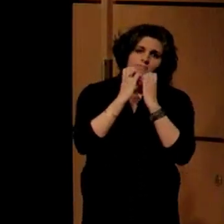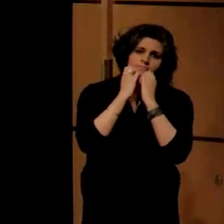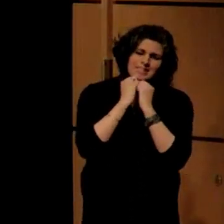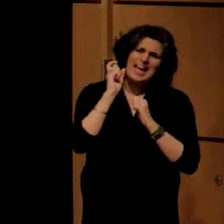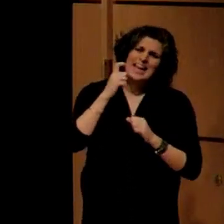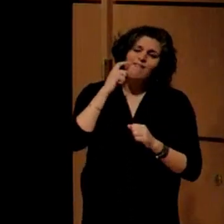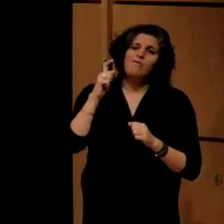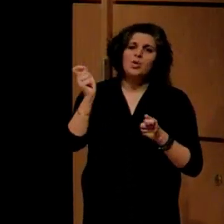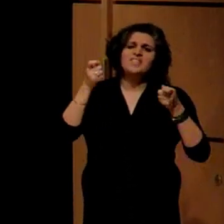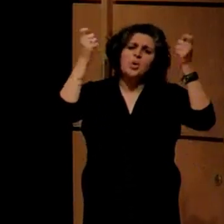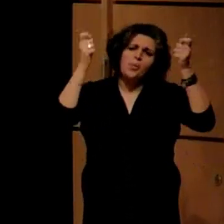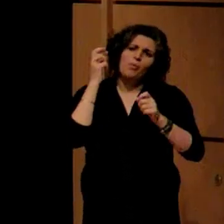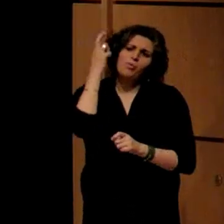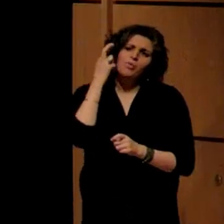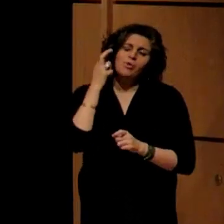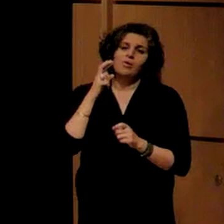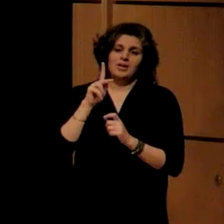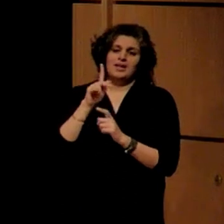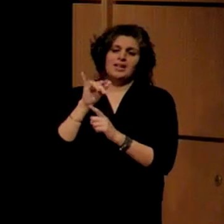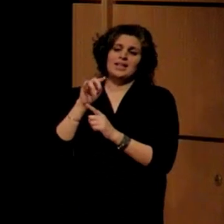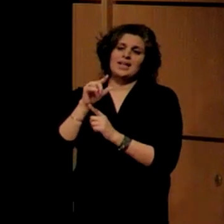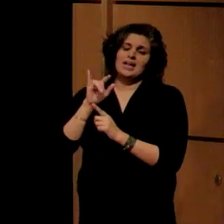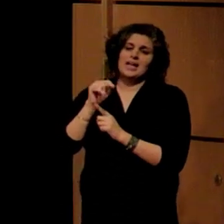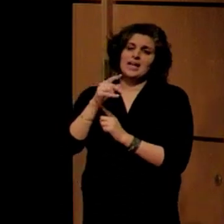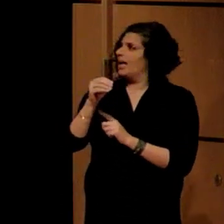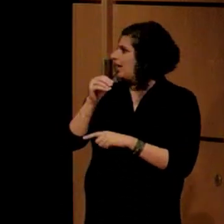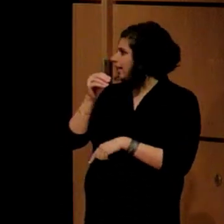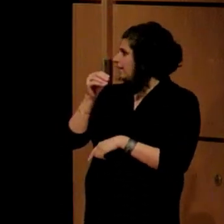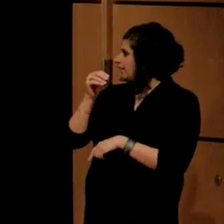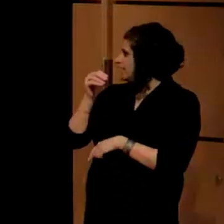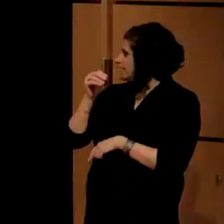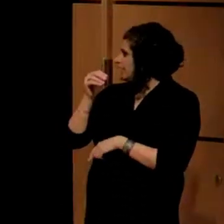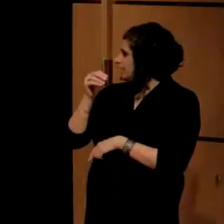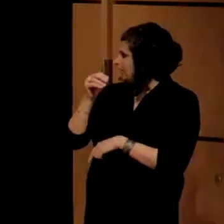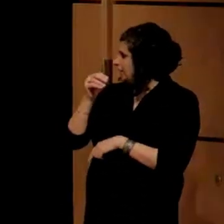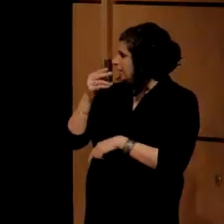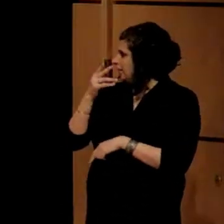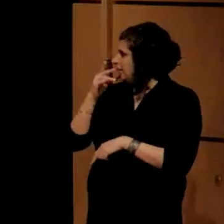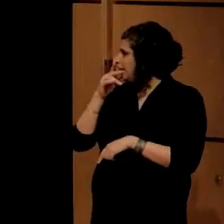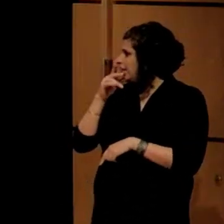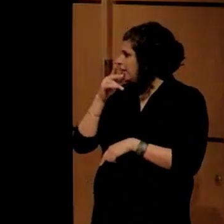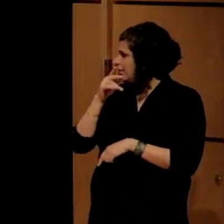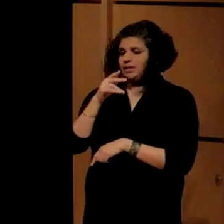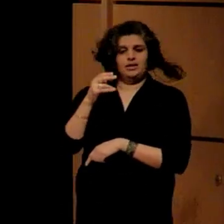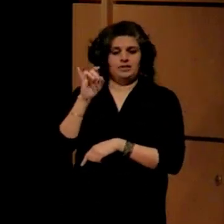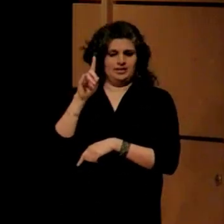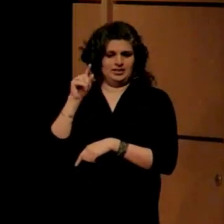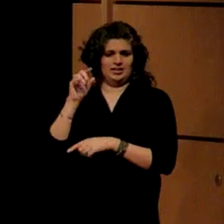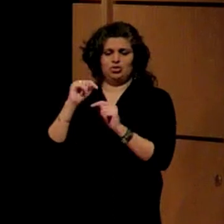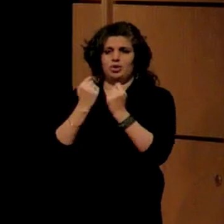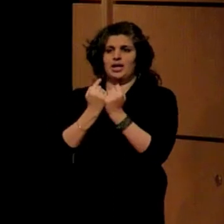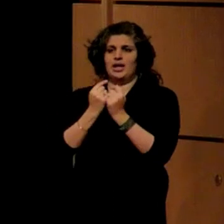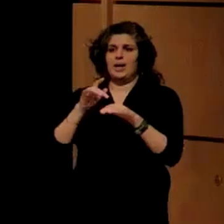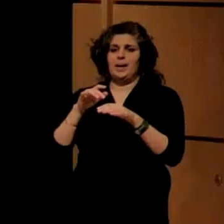ceremonial purposes for the Tlingit and Haida Indian tribes of Alaska, specifically the Tlingit clan based in